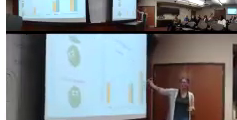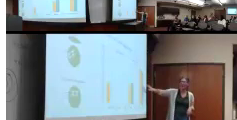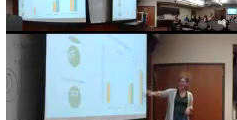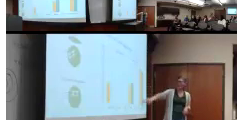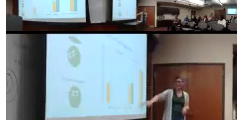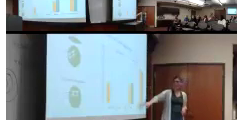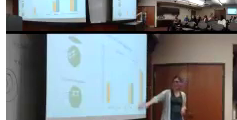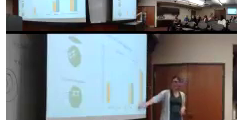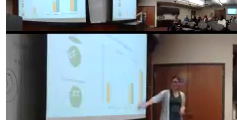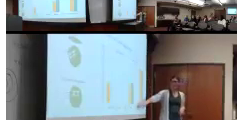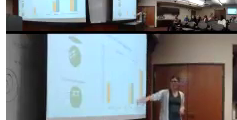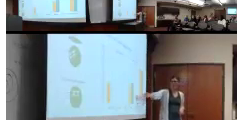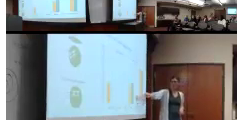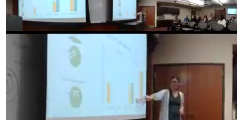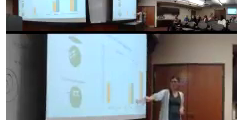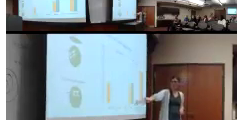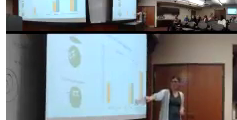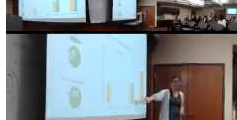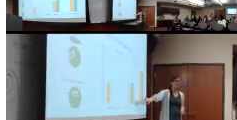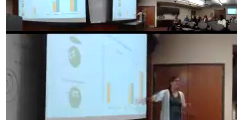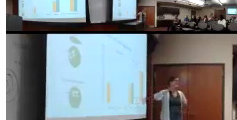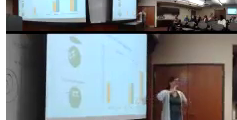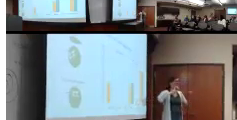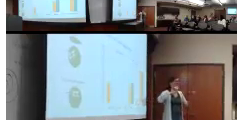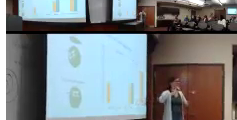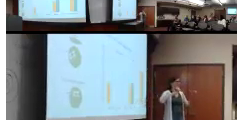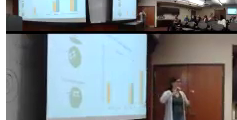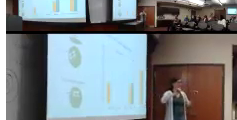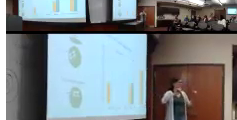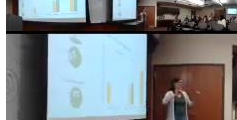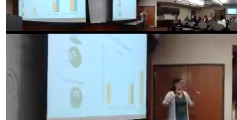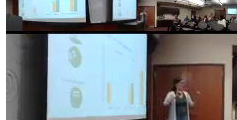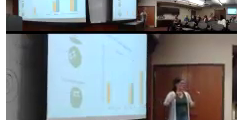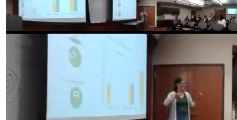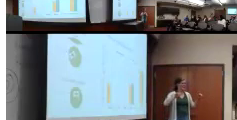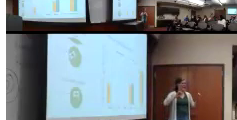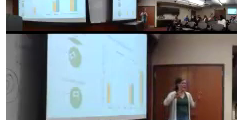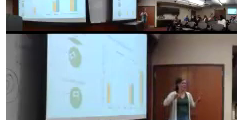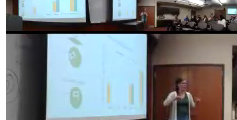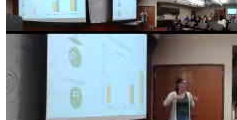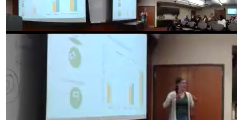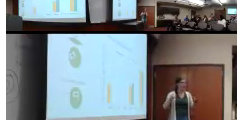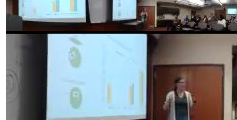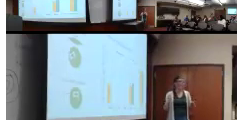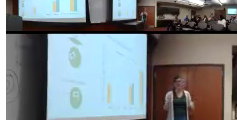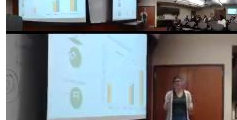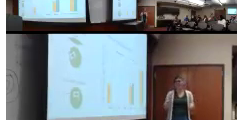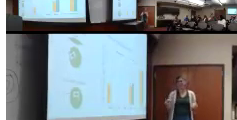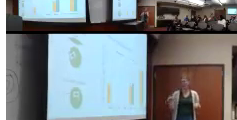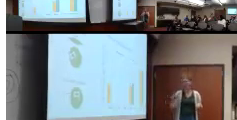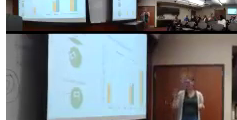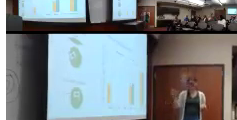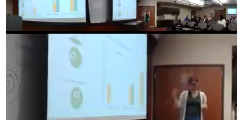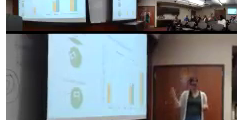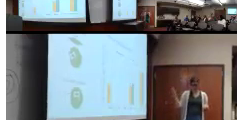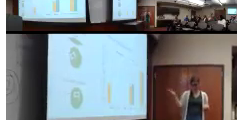so. But Shauna and Cody and Martin never used any spatial modulation at all. So no morphosyntactic